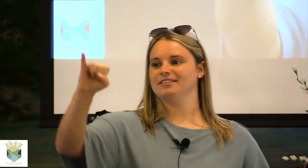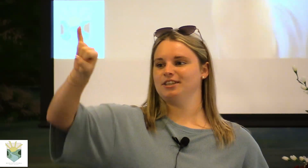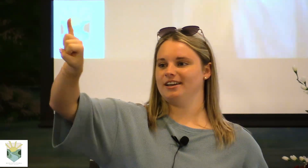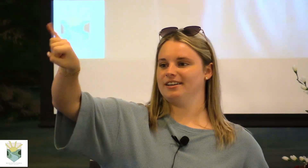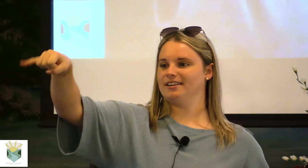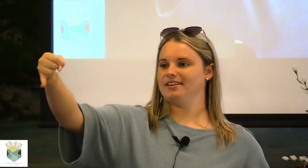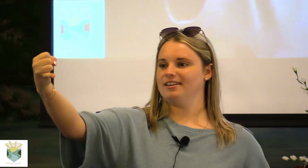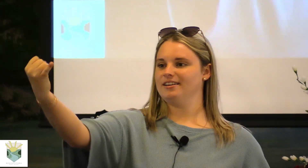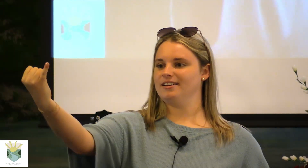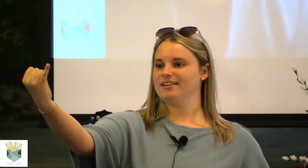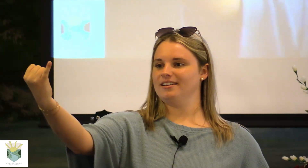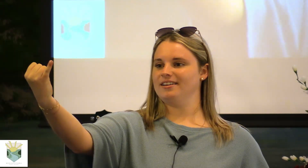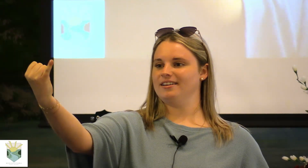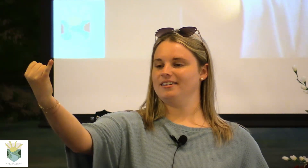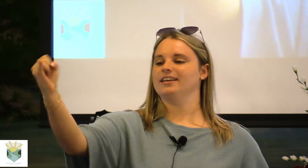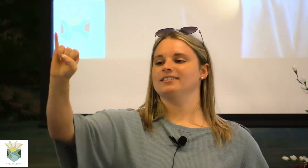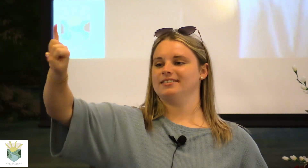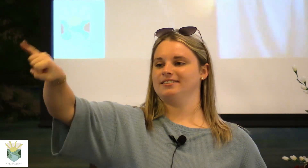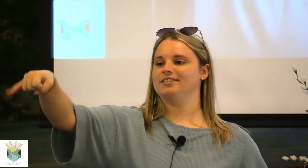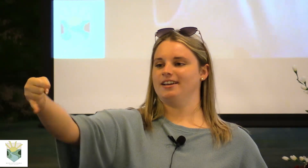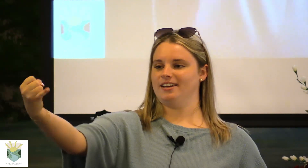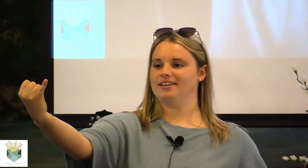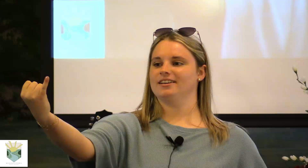J. Yes. J.